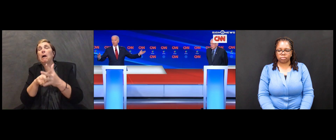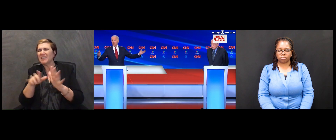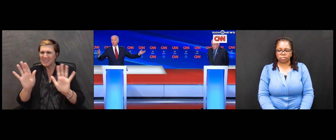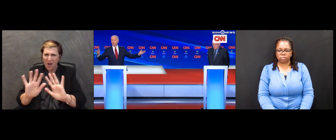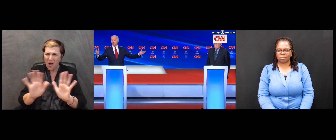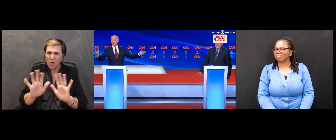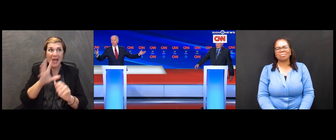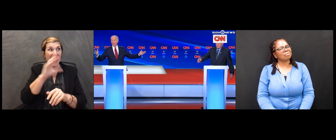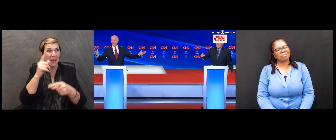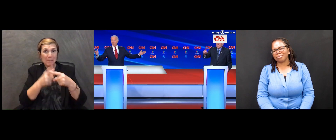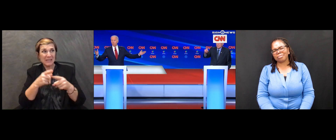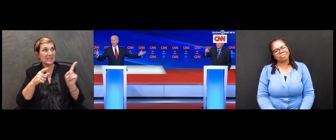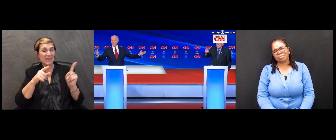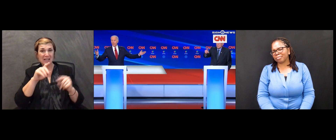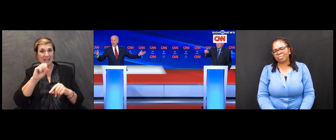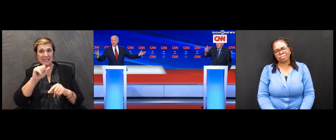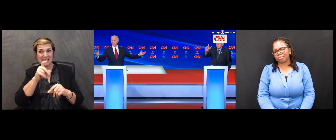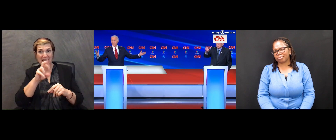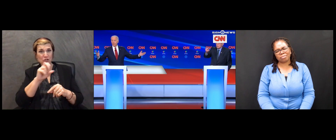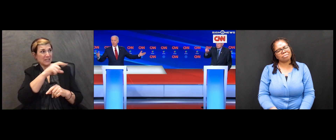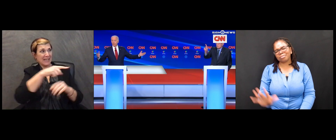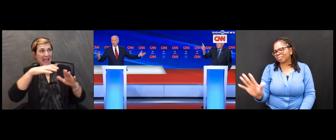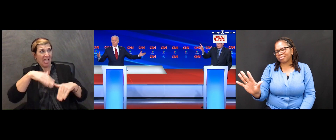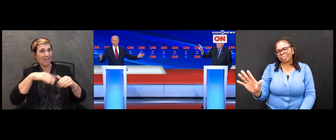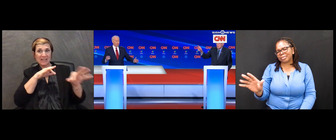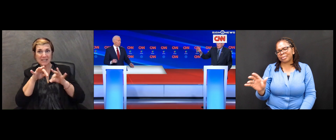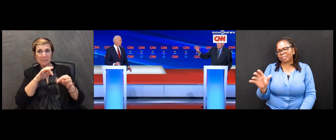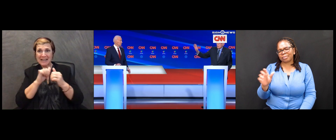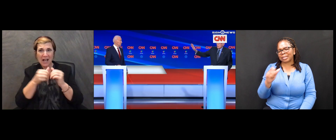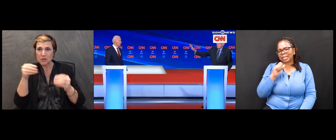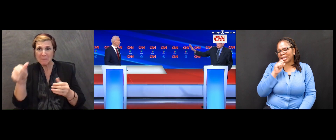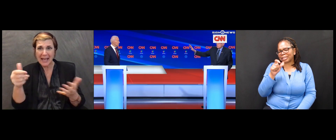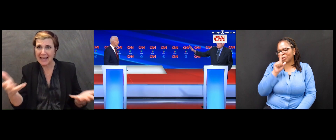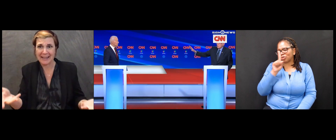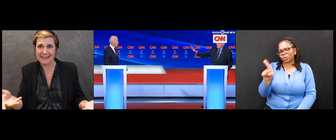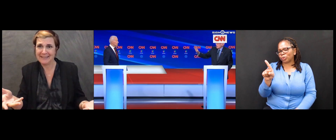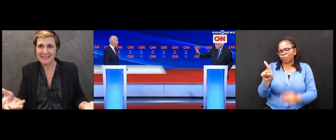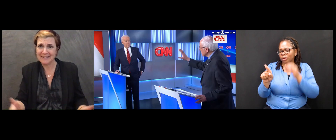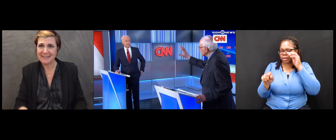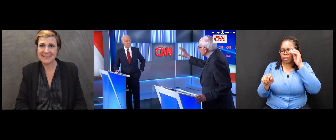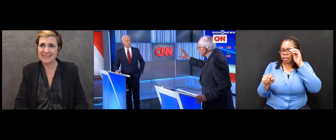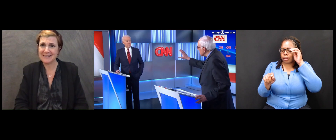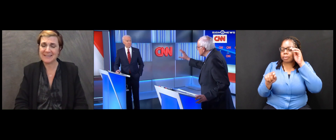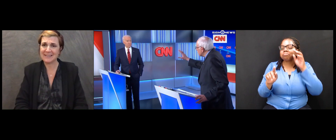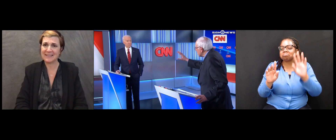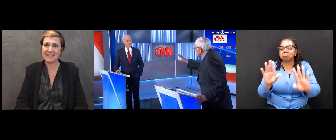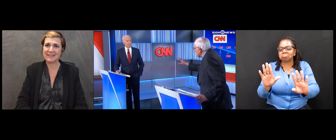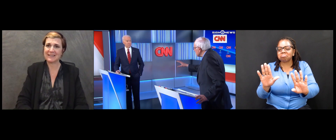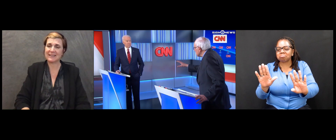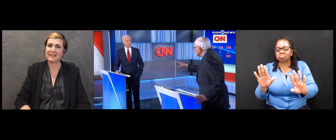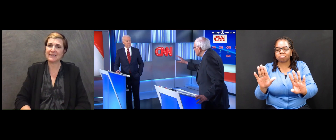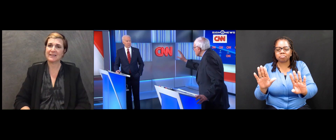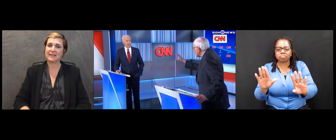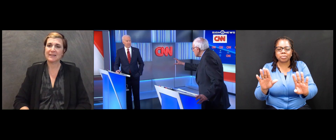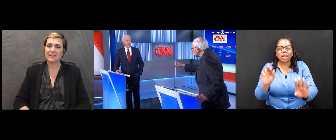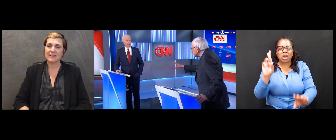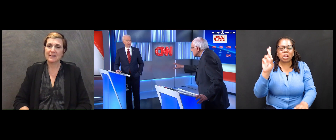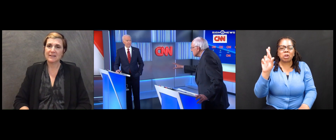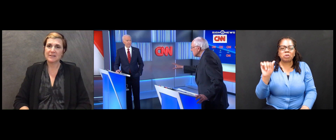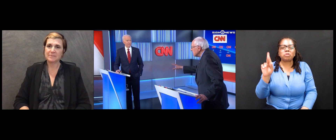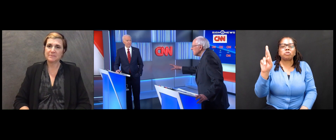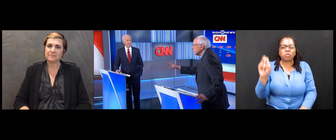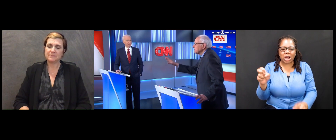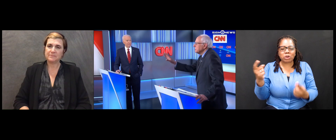talking about $30-plus trillion plan. Not quite true. Senator Sanders. Look, let's do something that is very rarely done in the